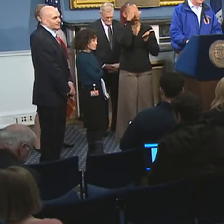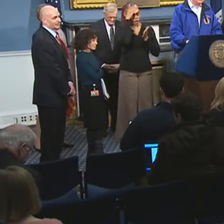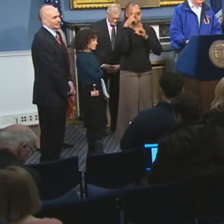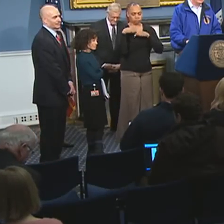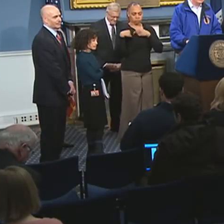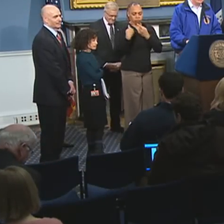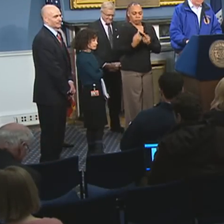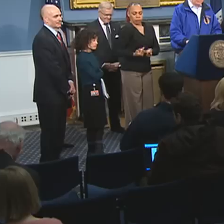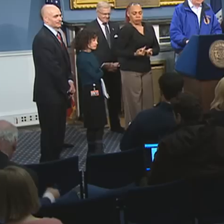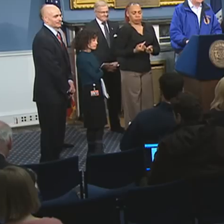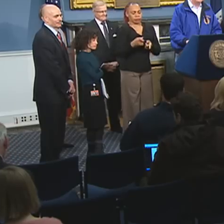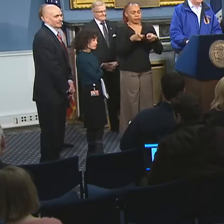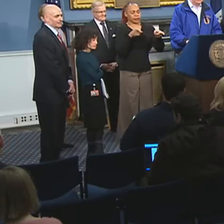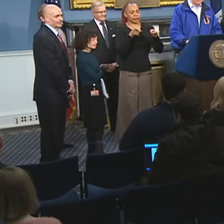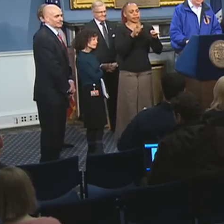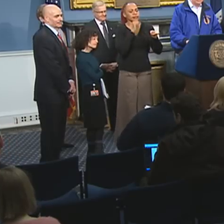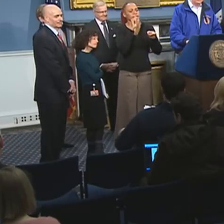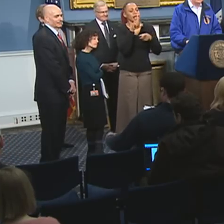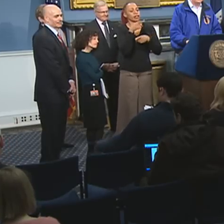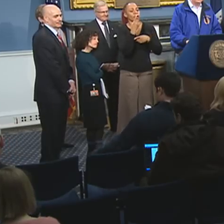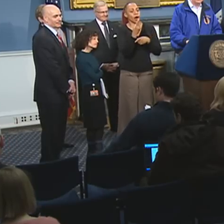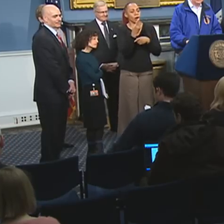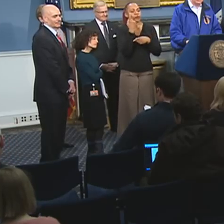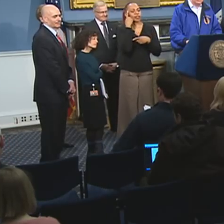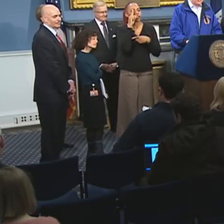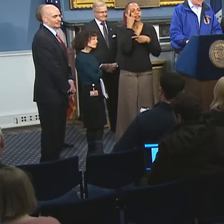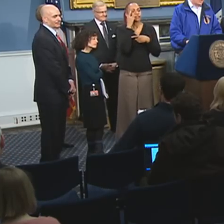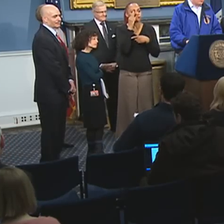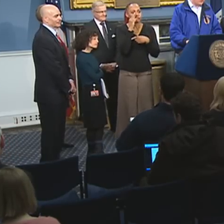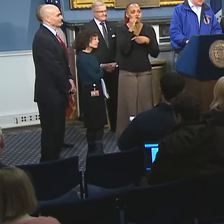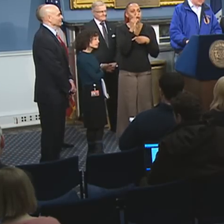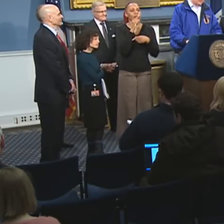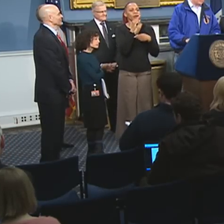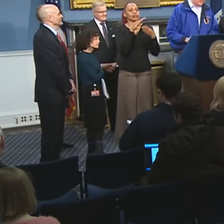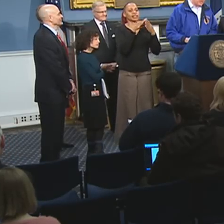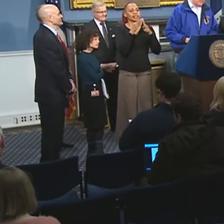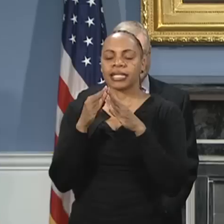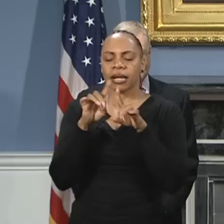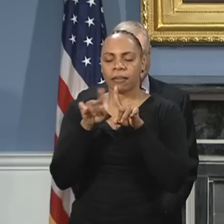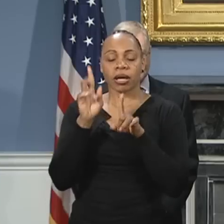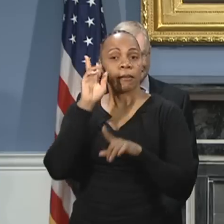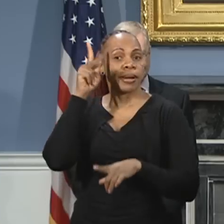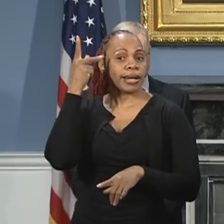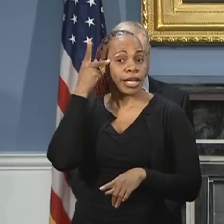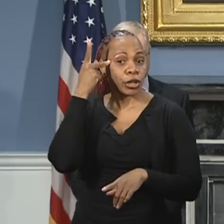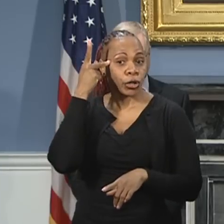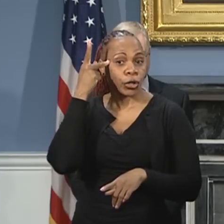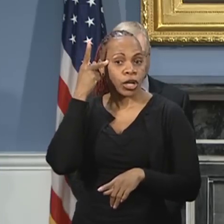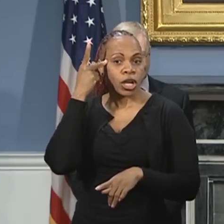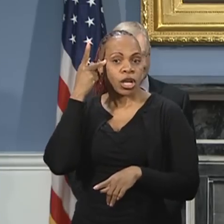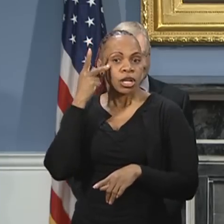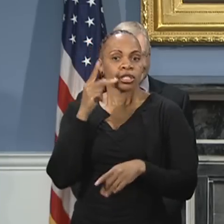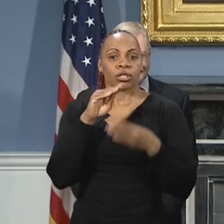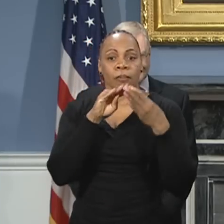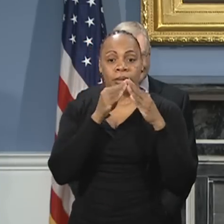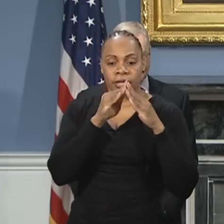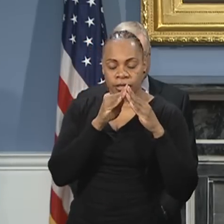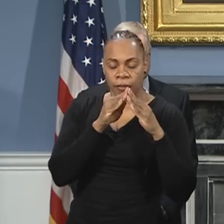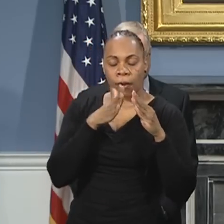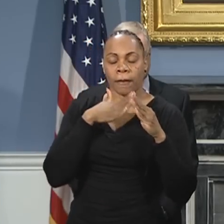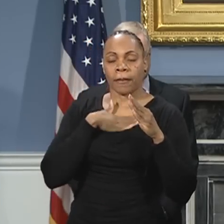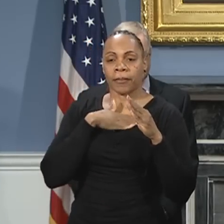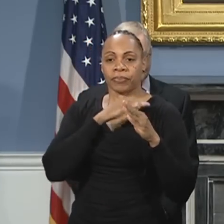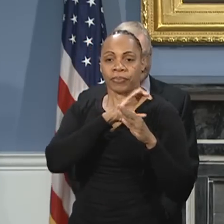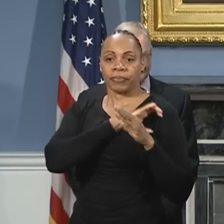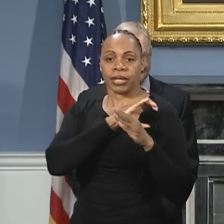this not only as a municipal issue, but as a political issue. Well, let's talk about it as a municipal issue. My police commissioner,